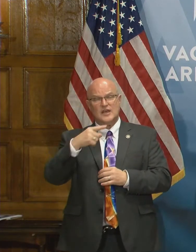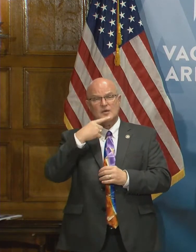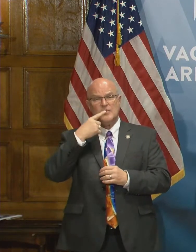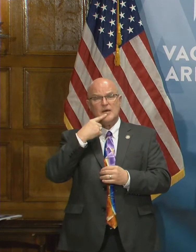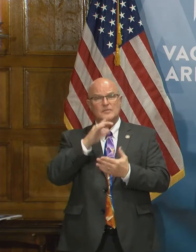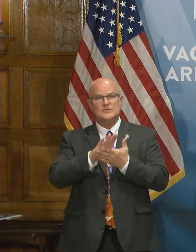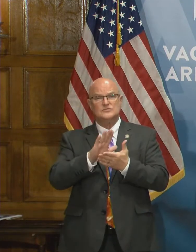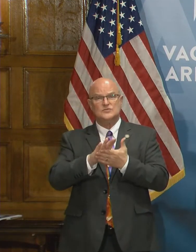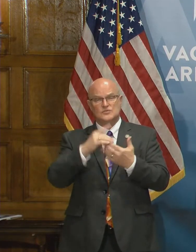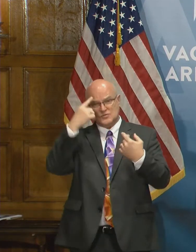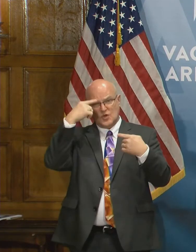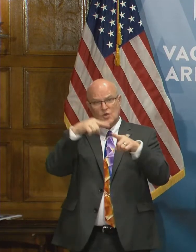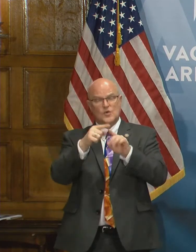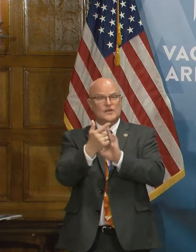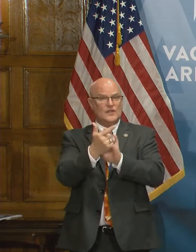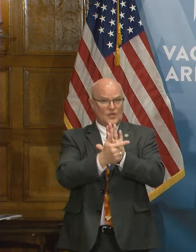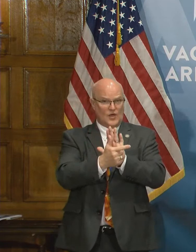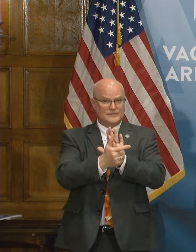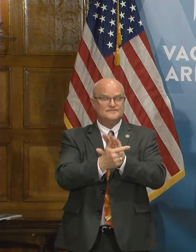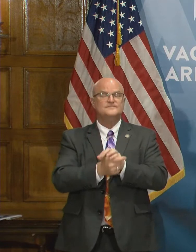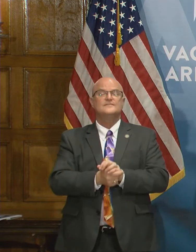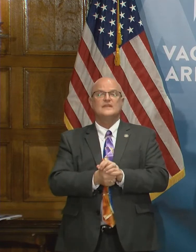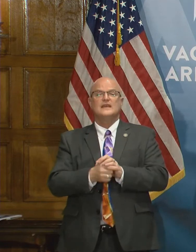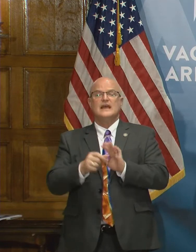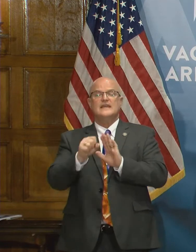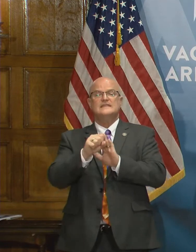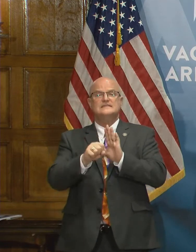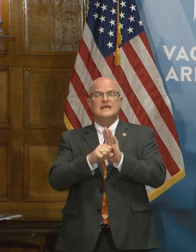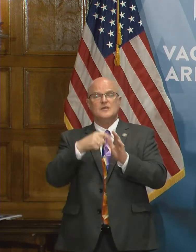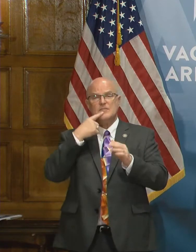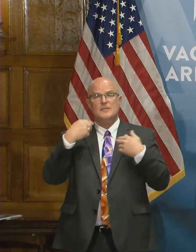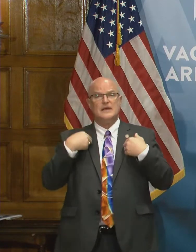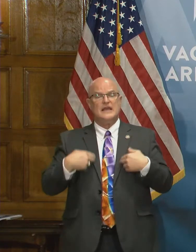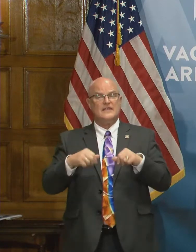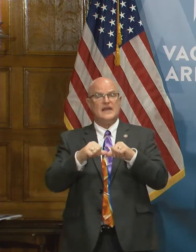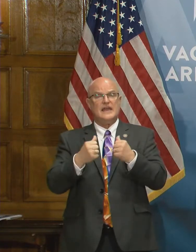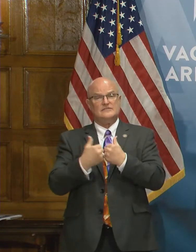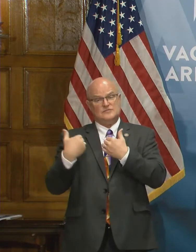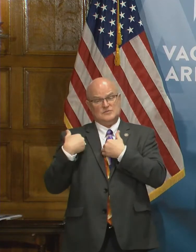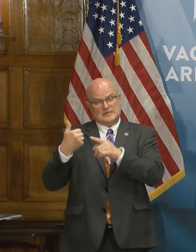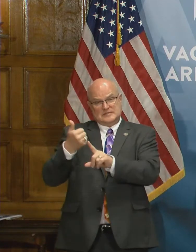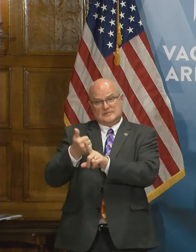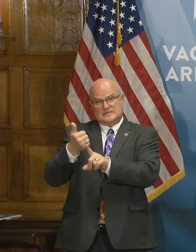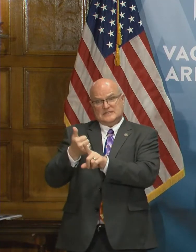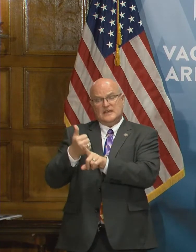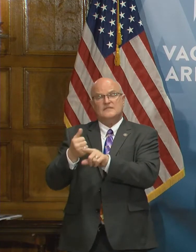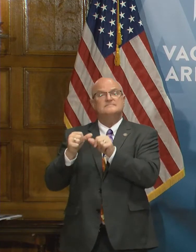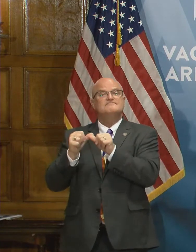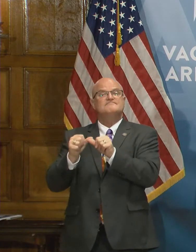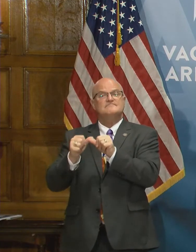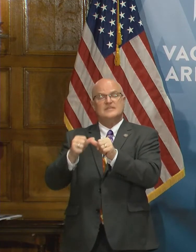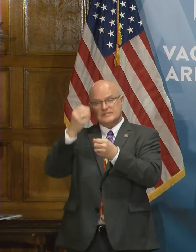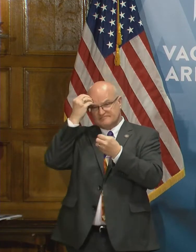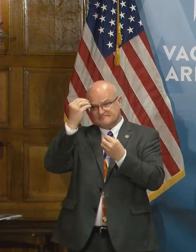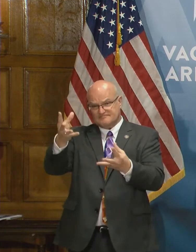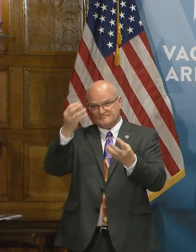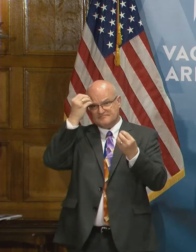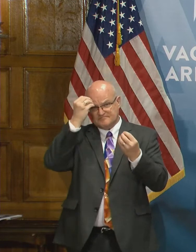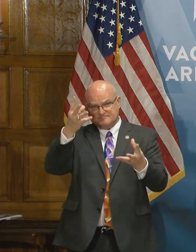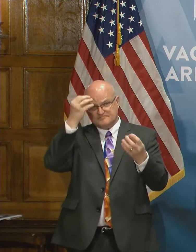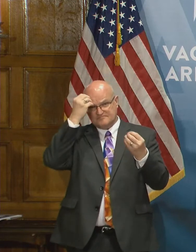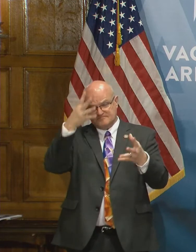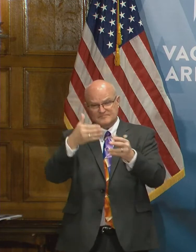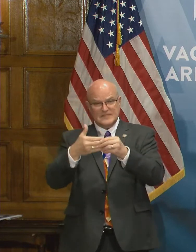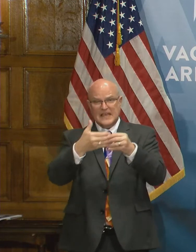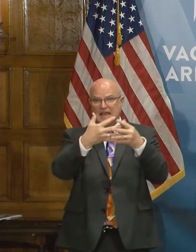law. The Secretary of Health, as Director of the State Public Health Agency, has the responsibility and duty to continue to issue standards, guidelines,